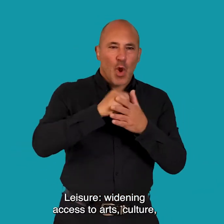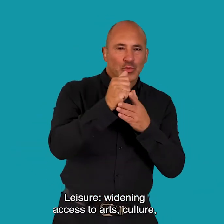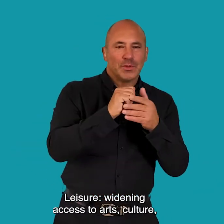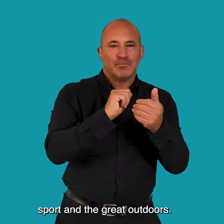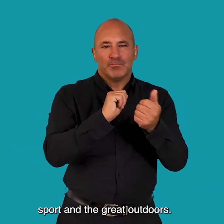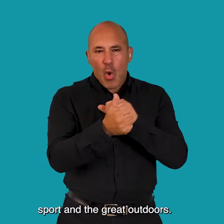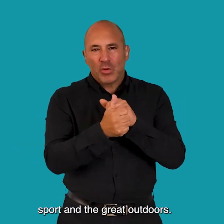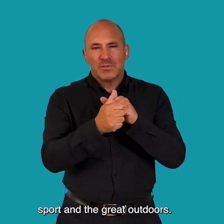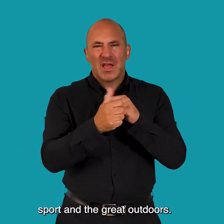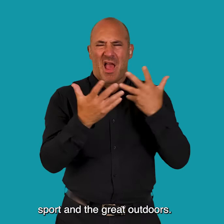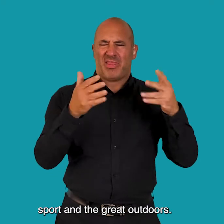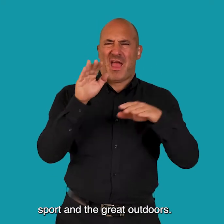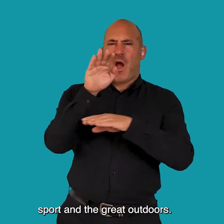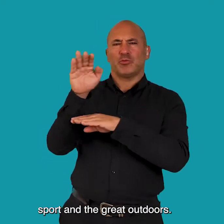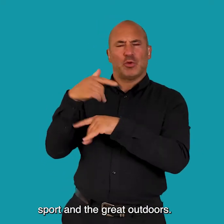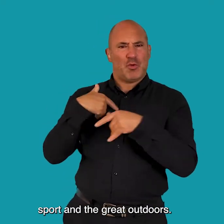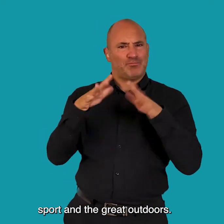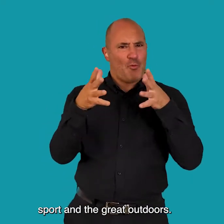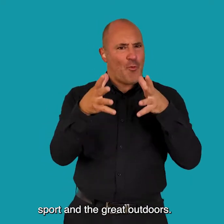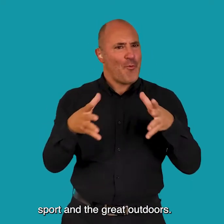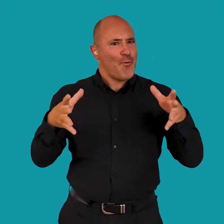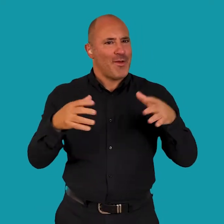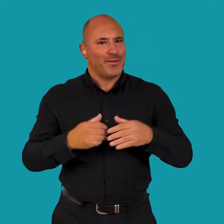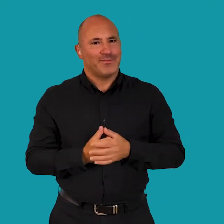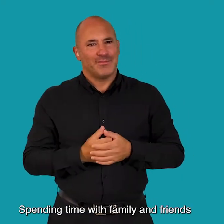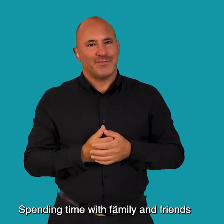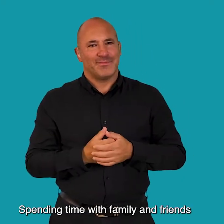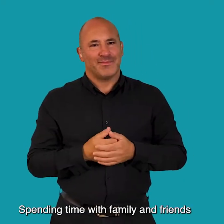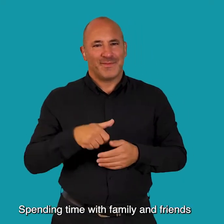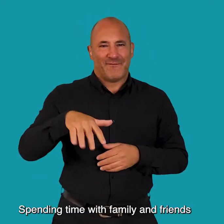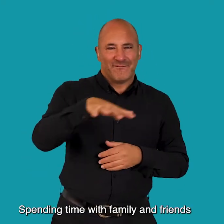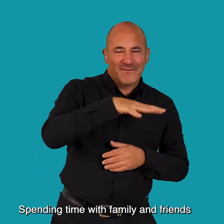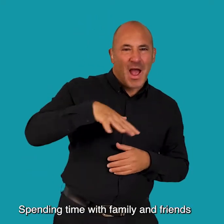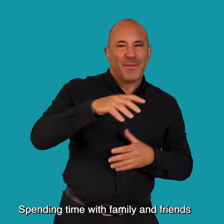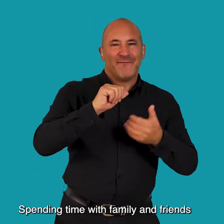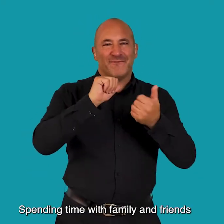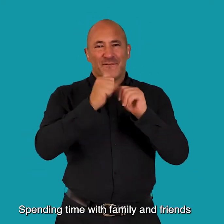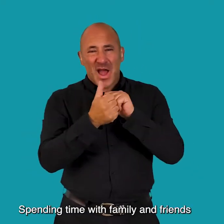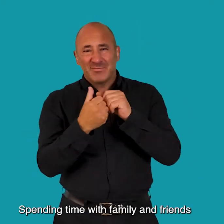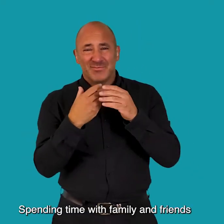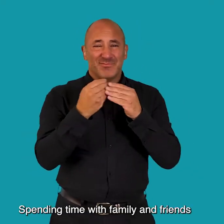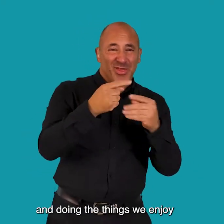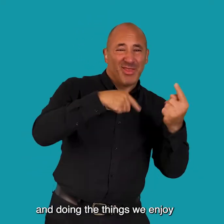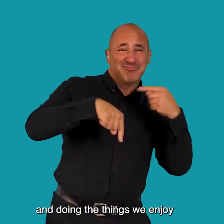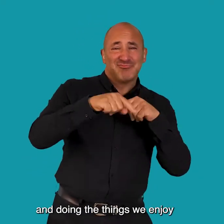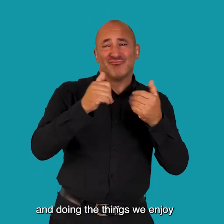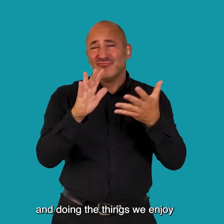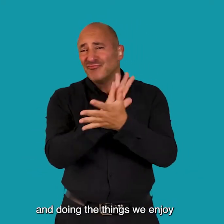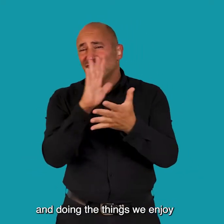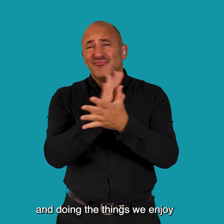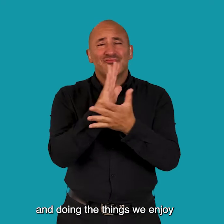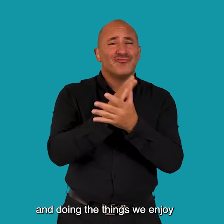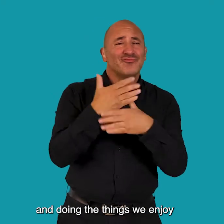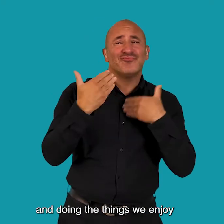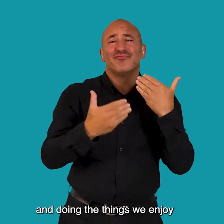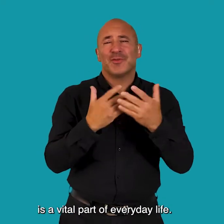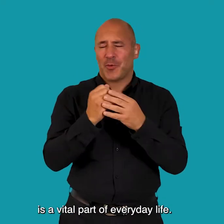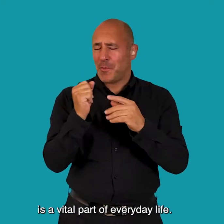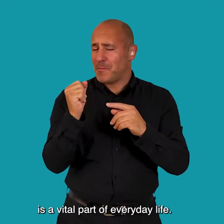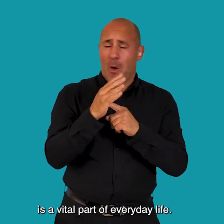culture, sport and the great outdoors. Spending time with family and friends and doing the things we enjoy is a vital